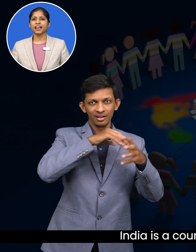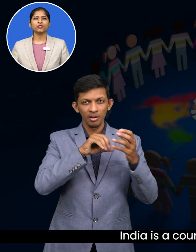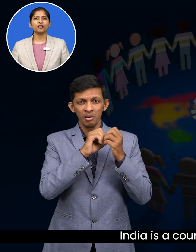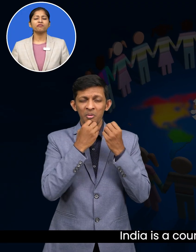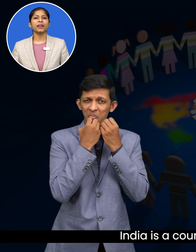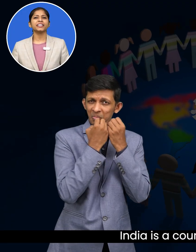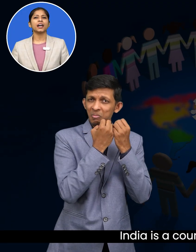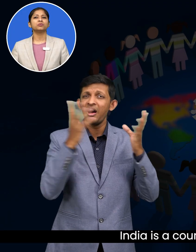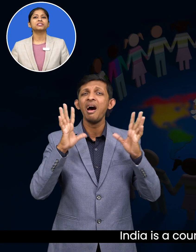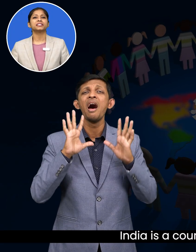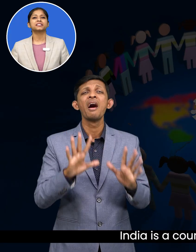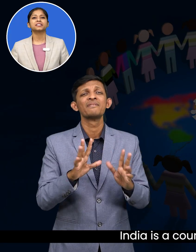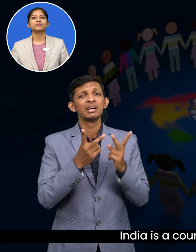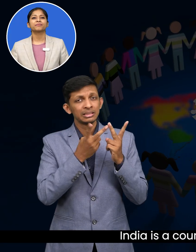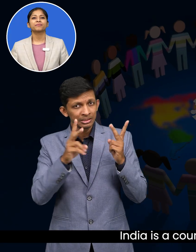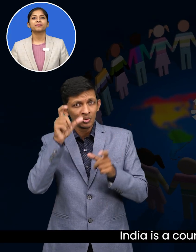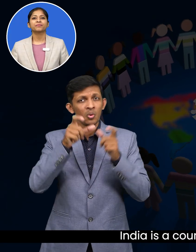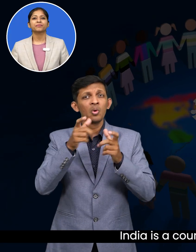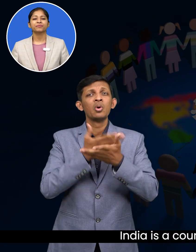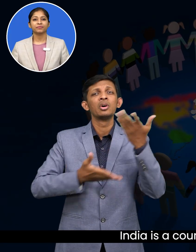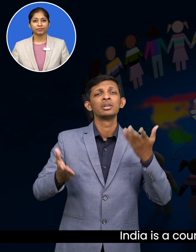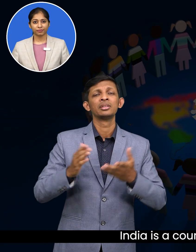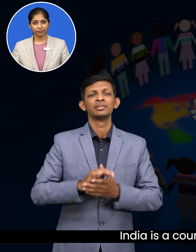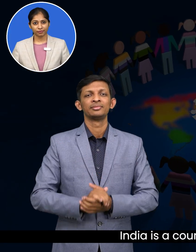India is a country of many diversities.